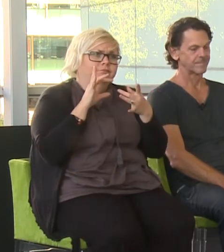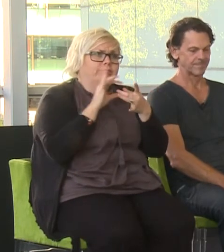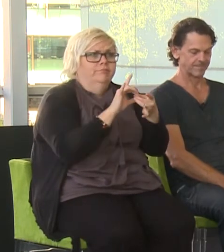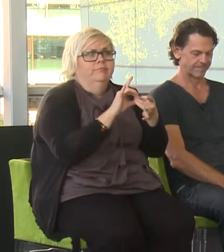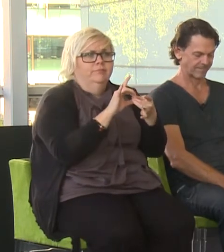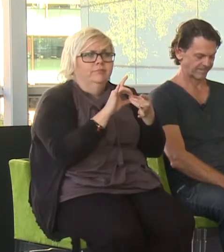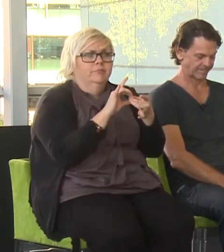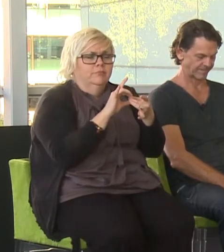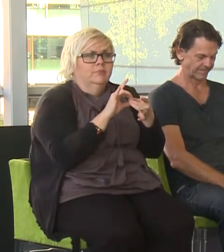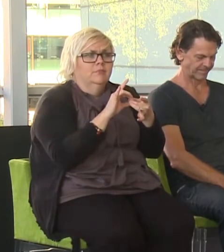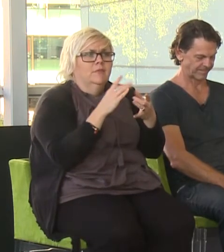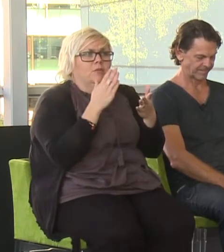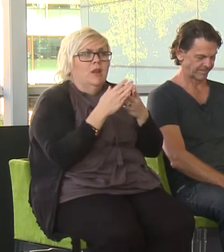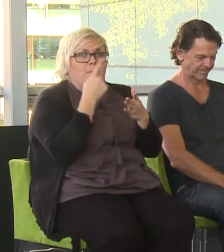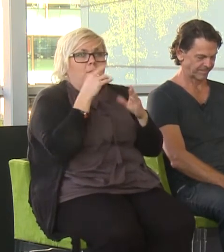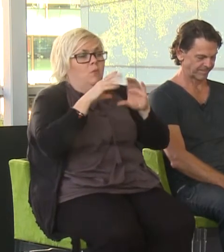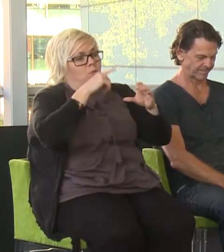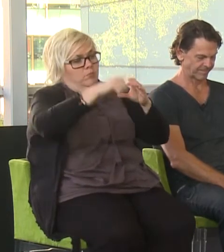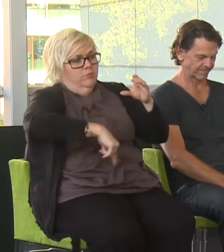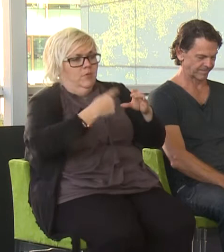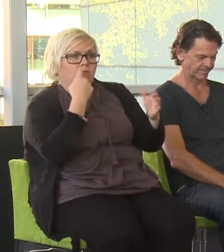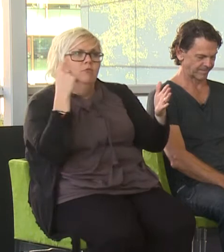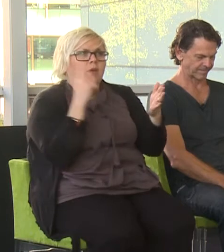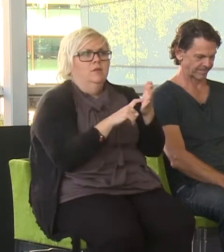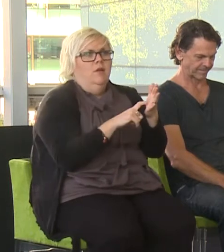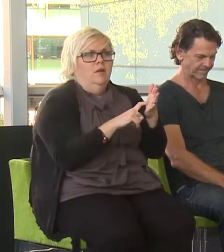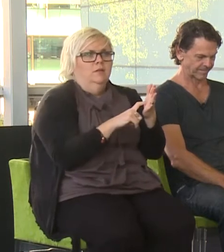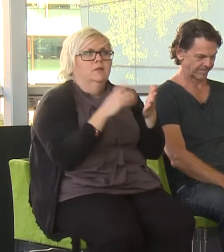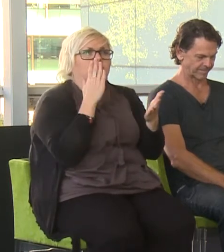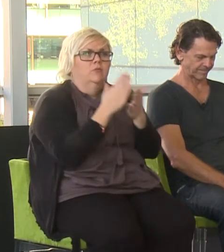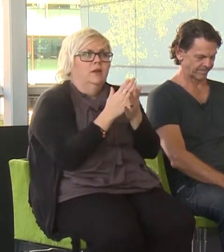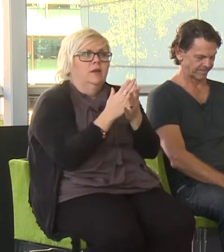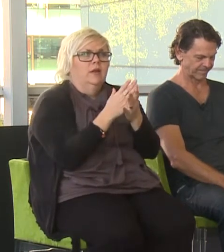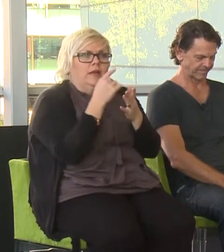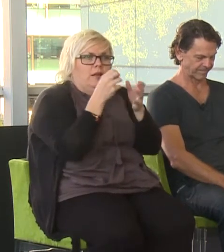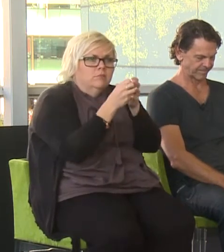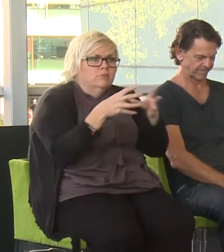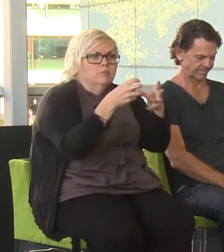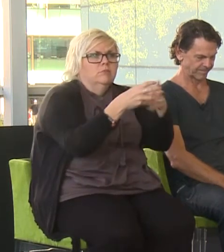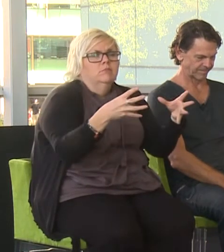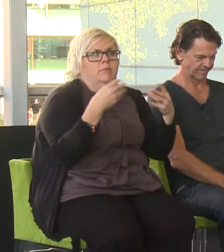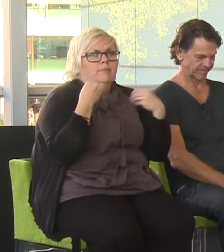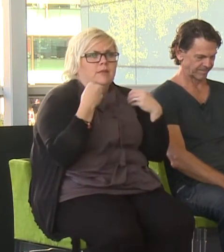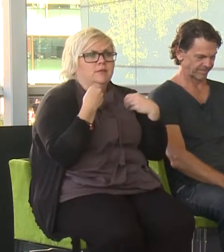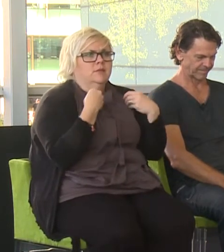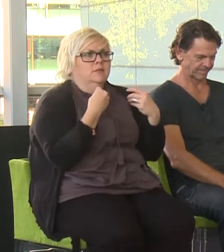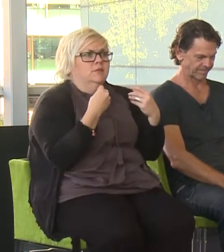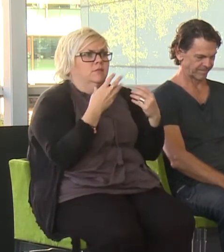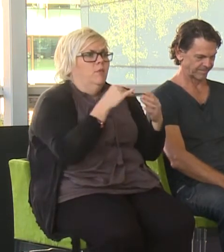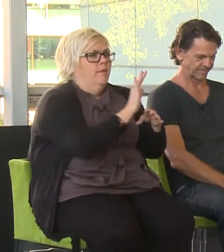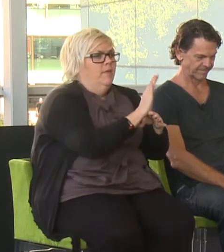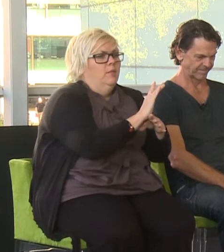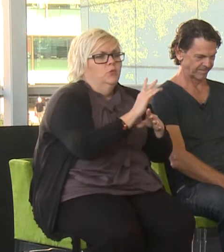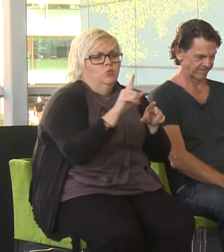events that are held around the world, the huge commercial business made through cross-promotion and film merchandising